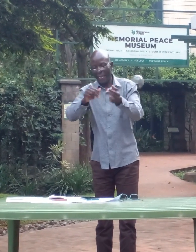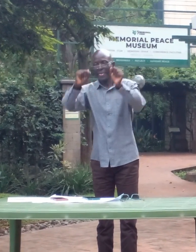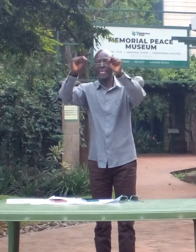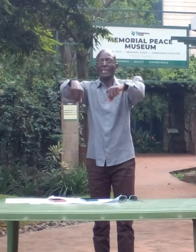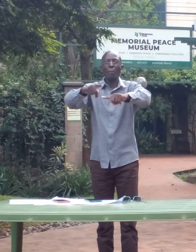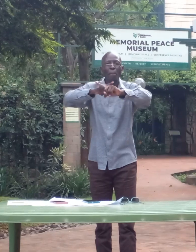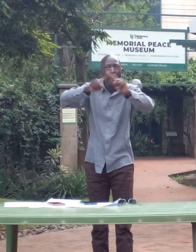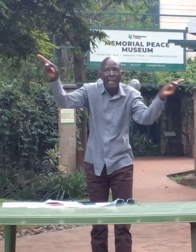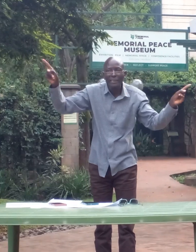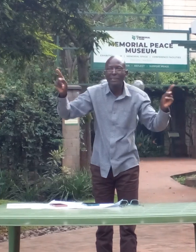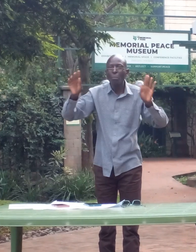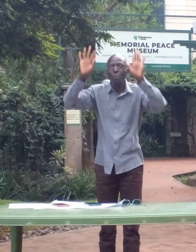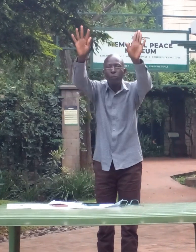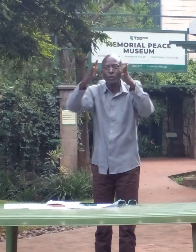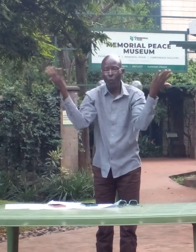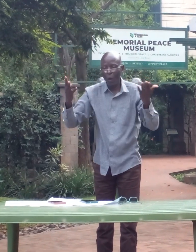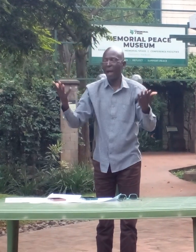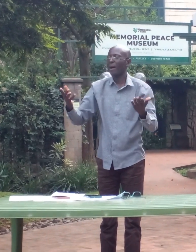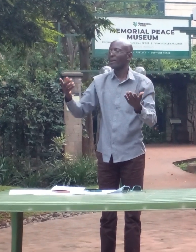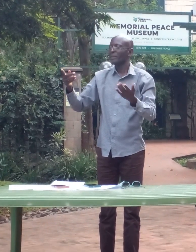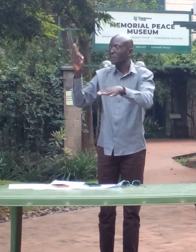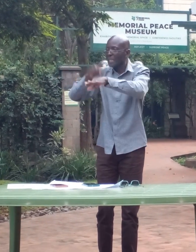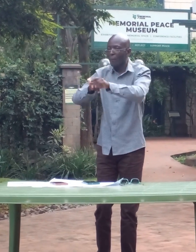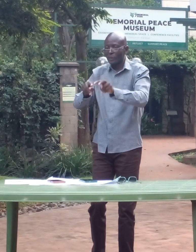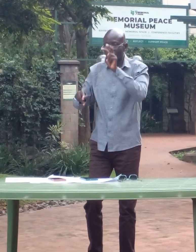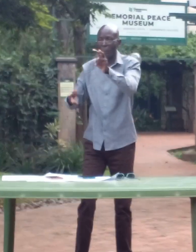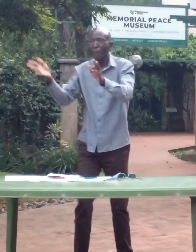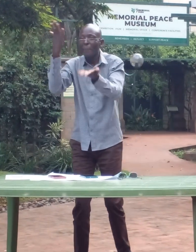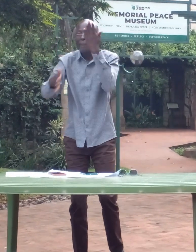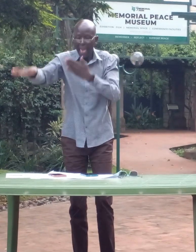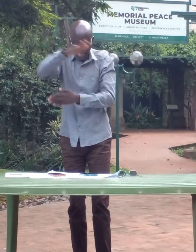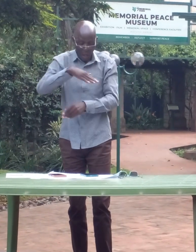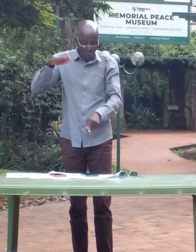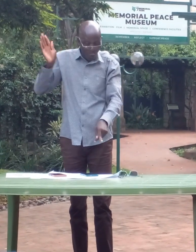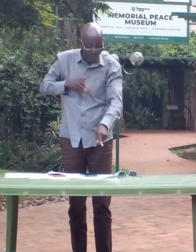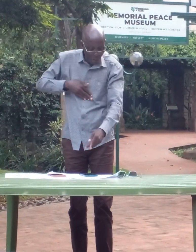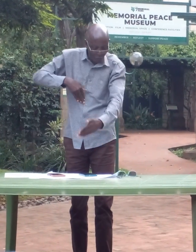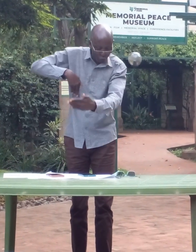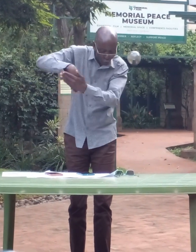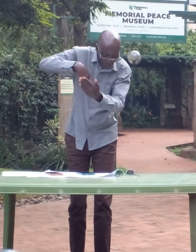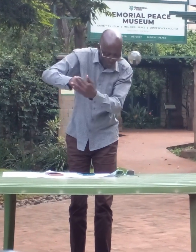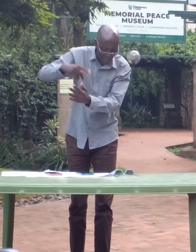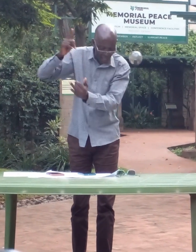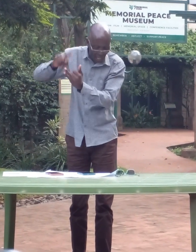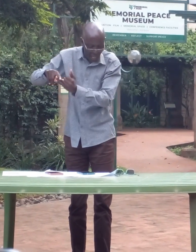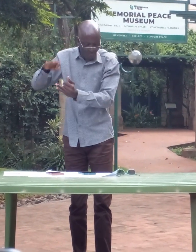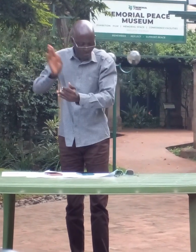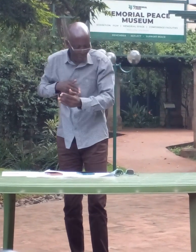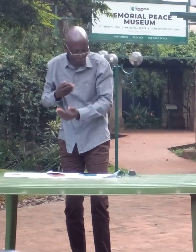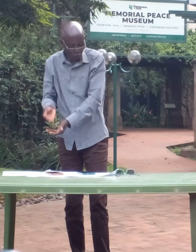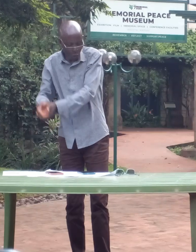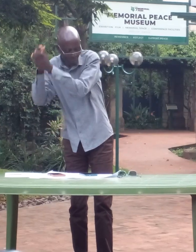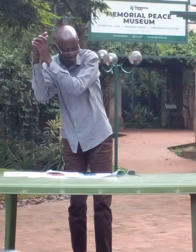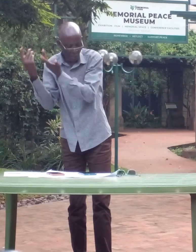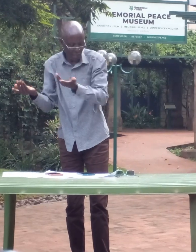saw some teams are very weak, and that's why they were not given